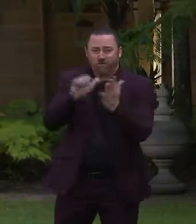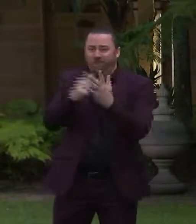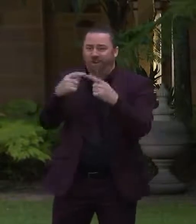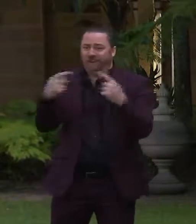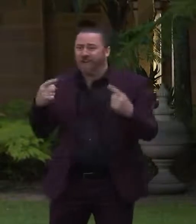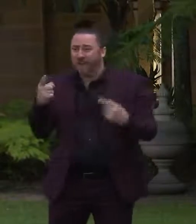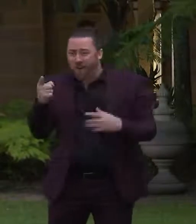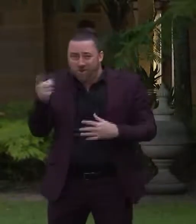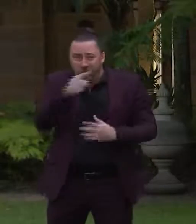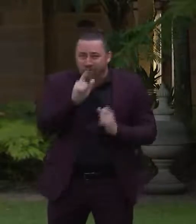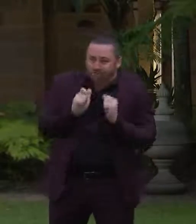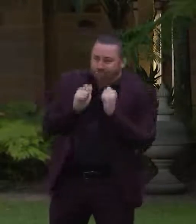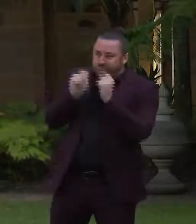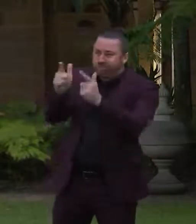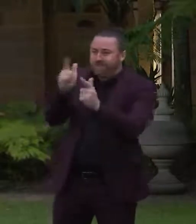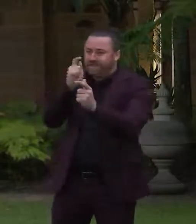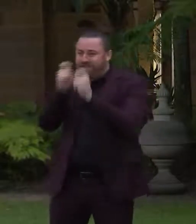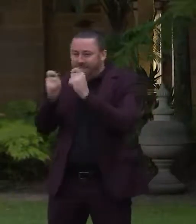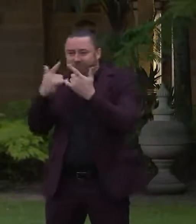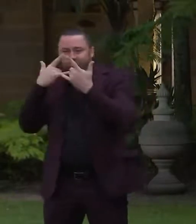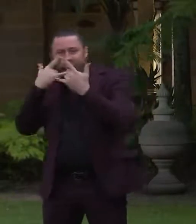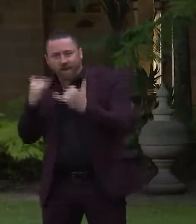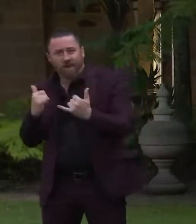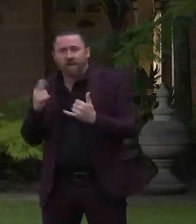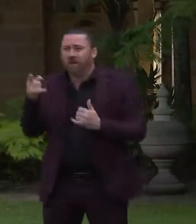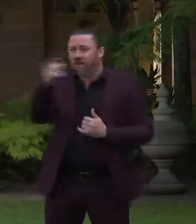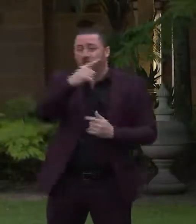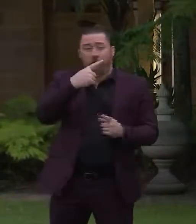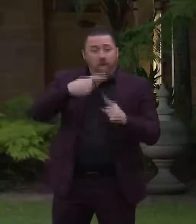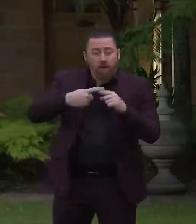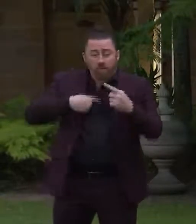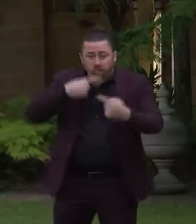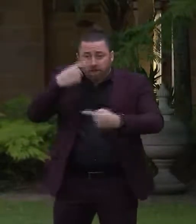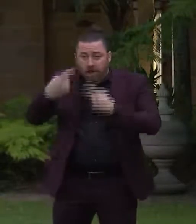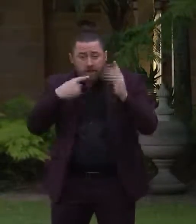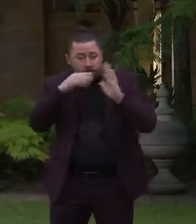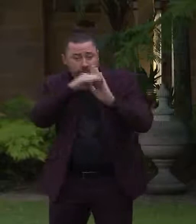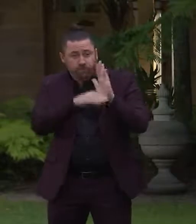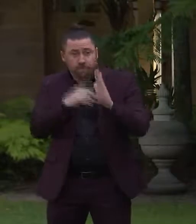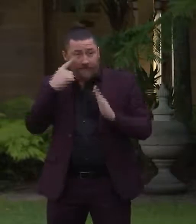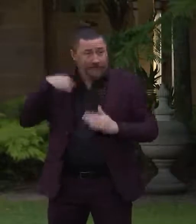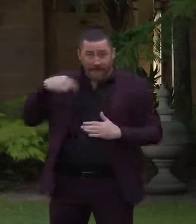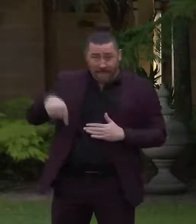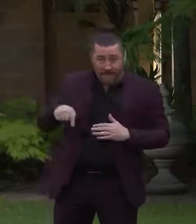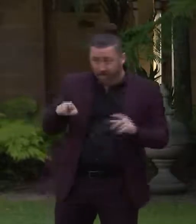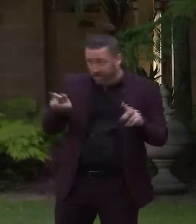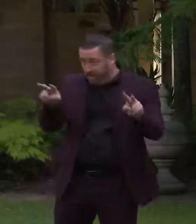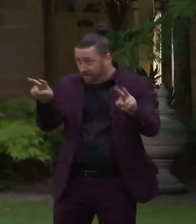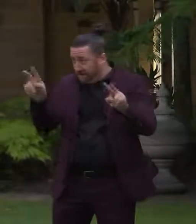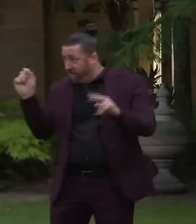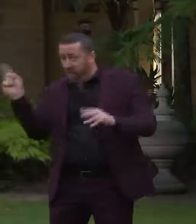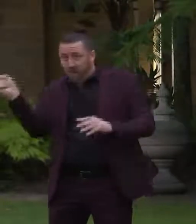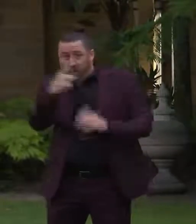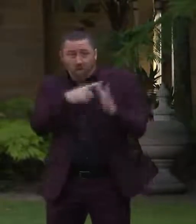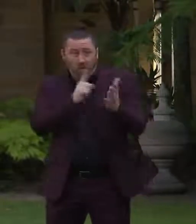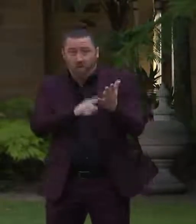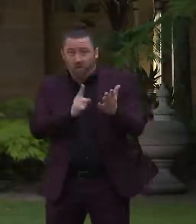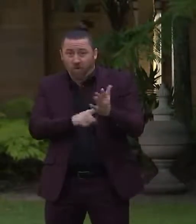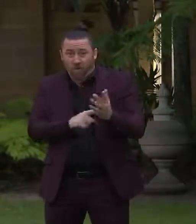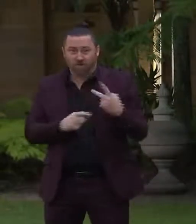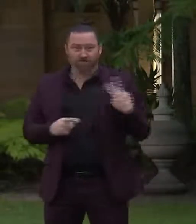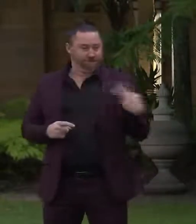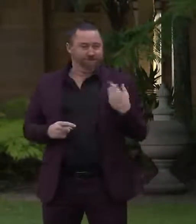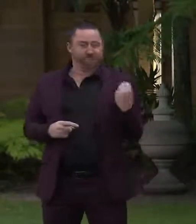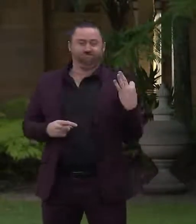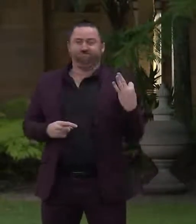tested, and also people have followed all of the instructions. Here today, I can see, I think everyone, except us